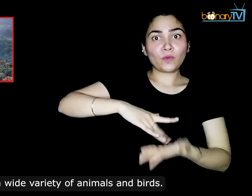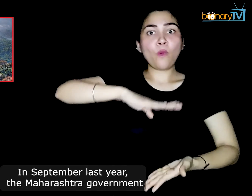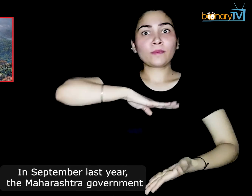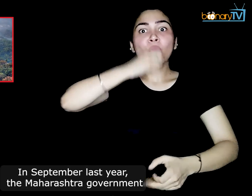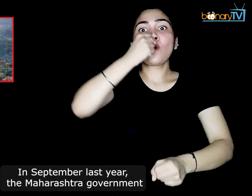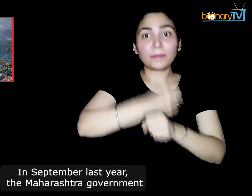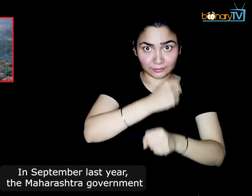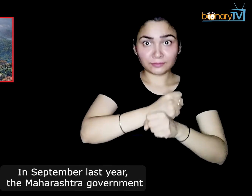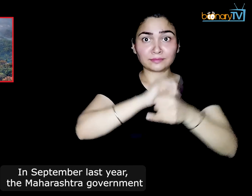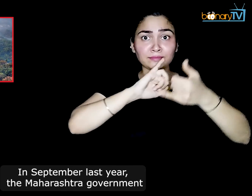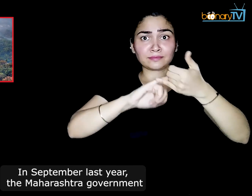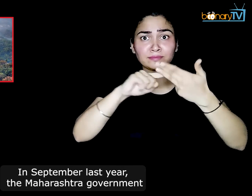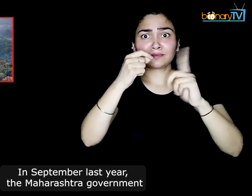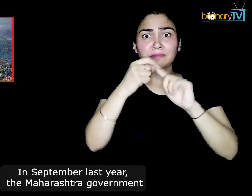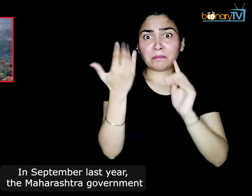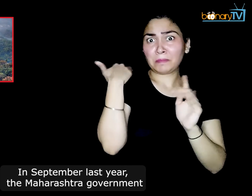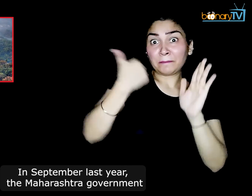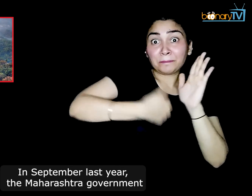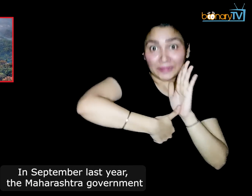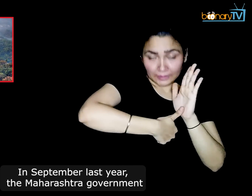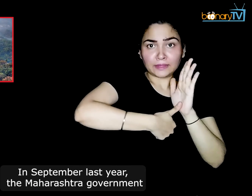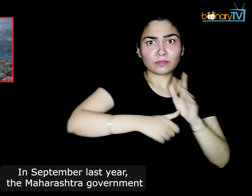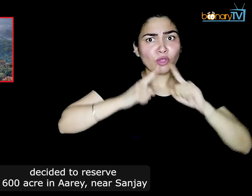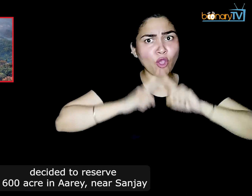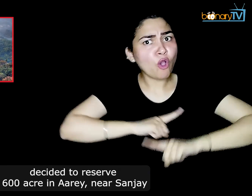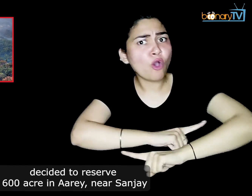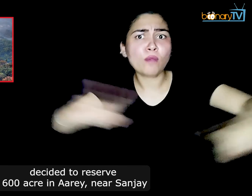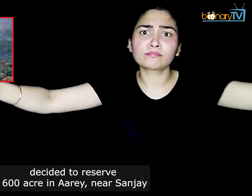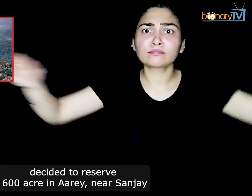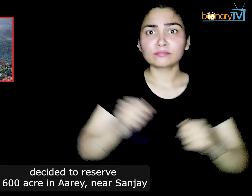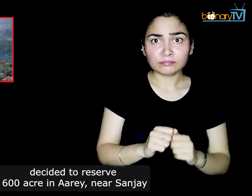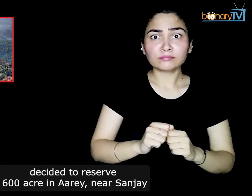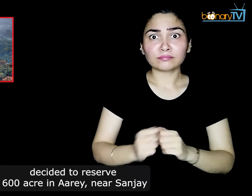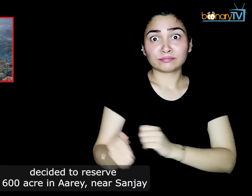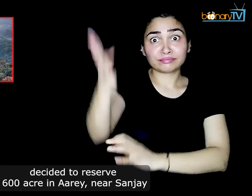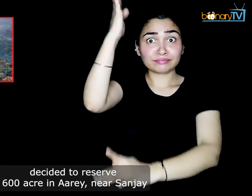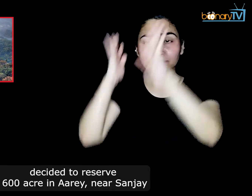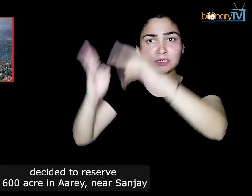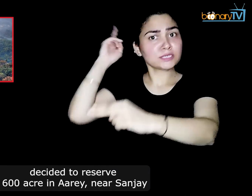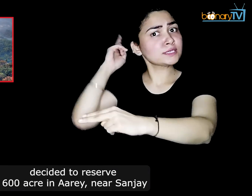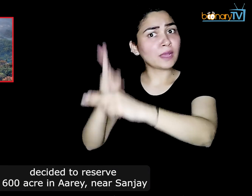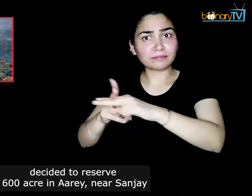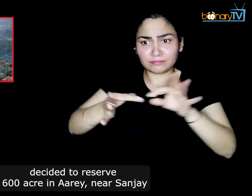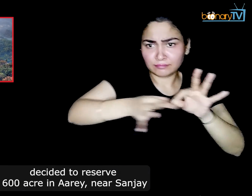In September last year, the Maharashtra government decided to reserve 600